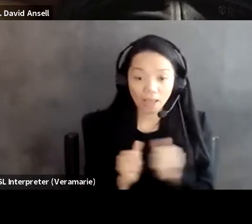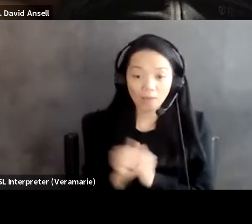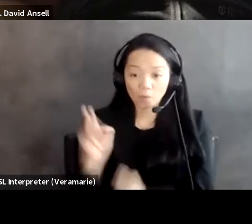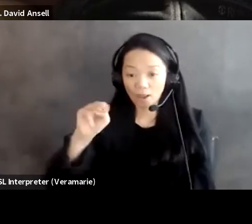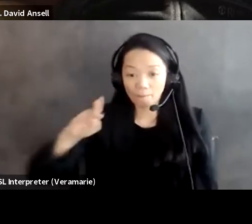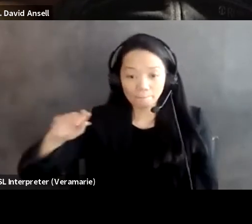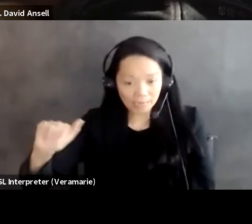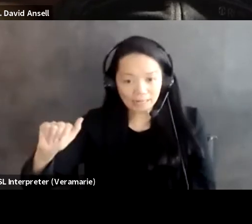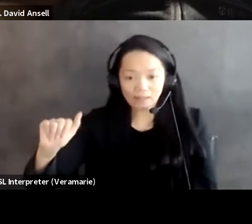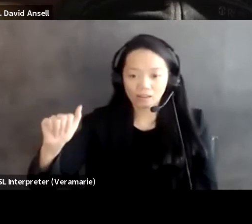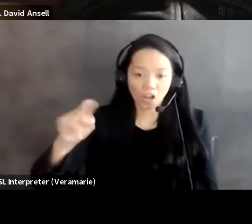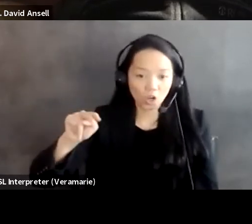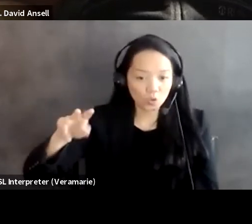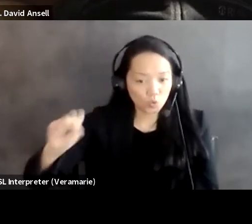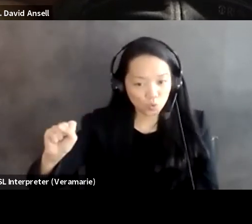media have been,